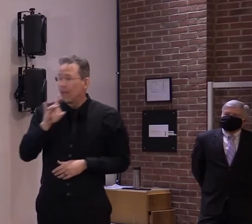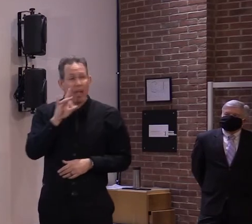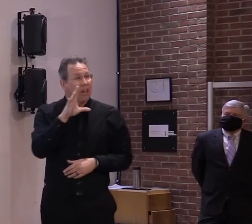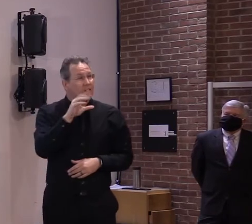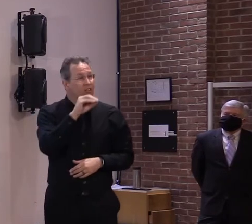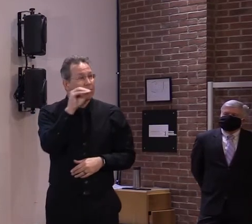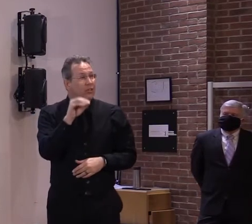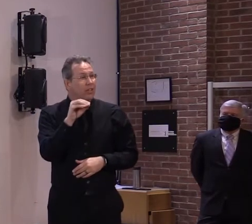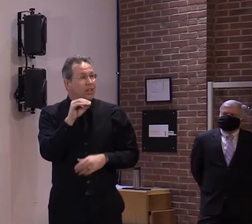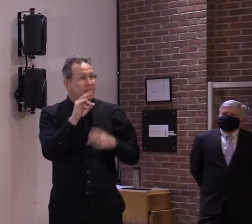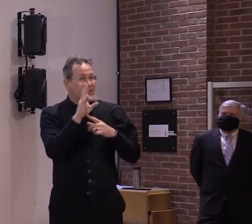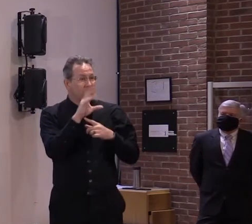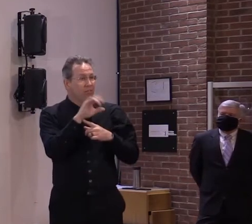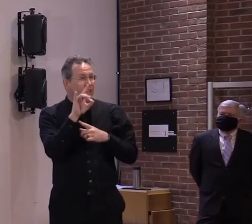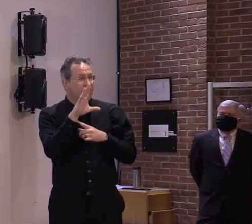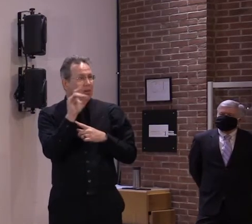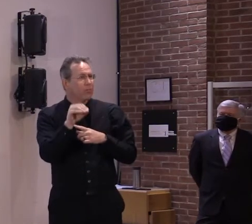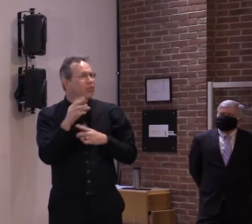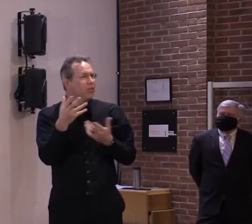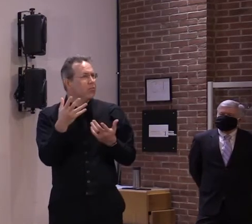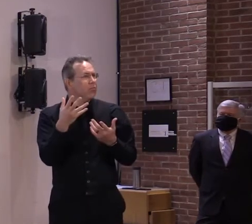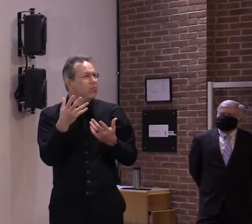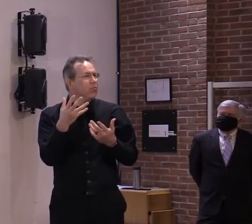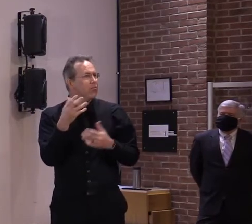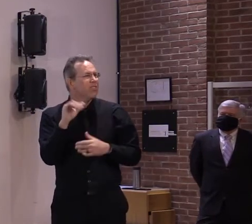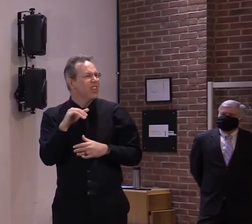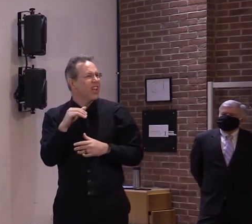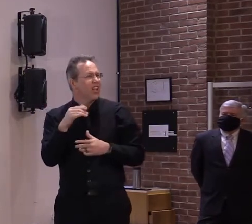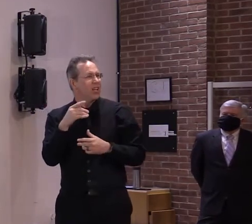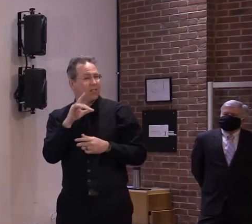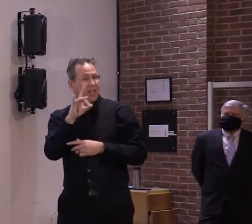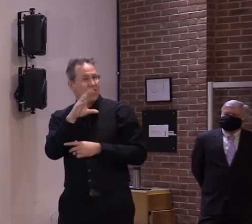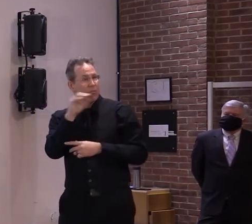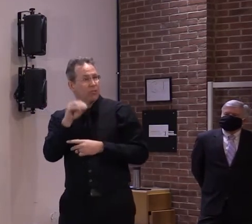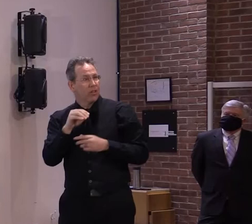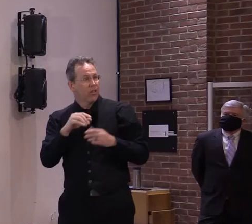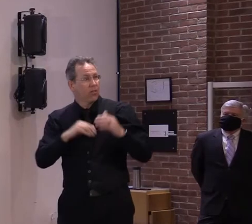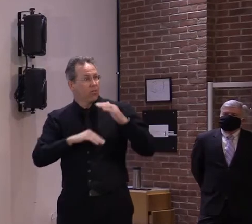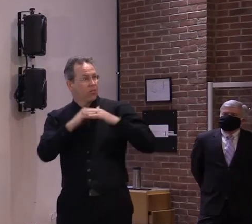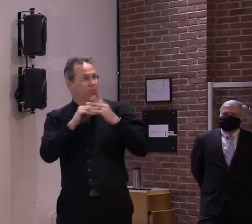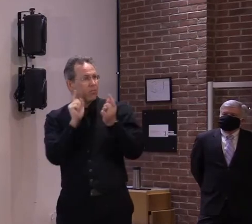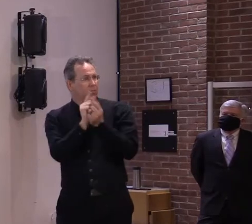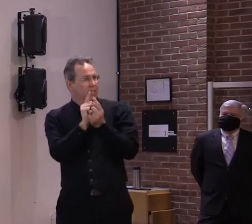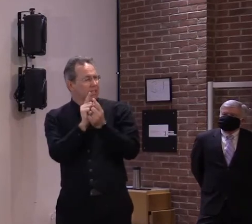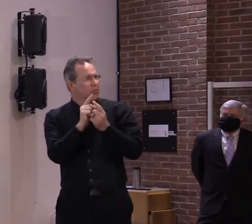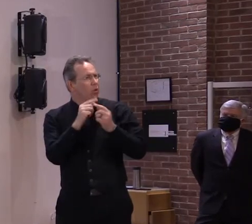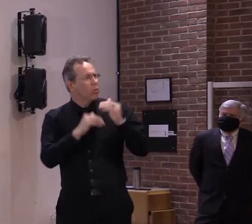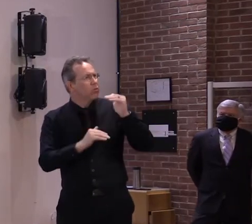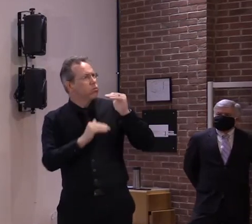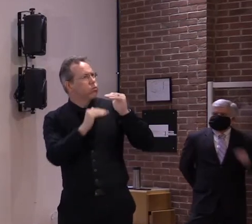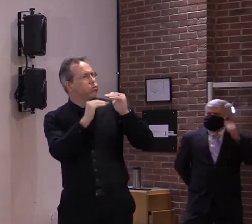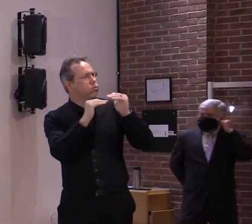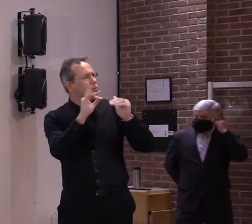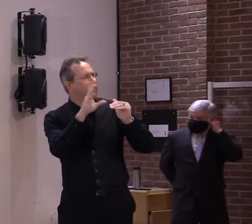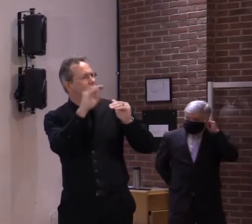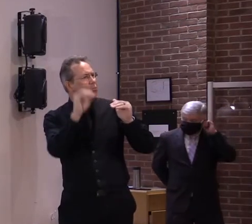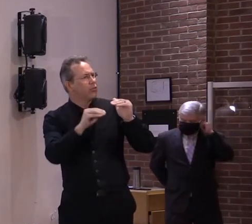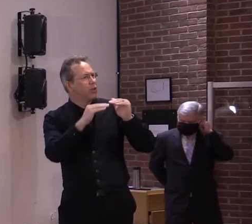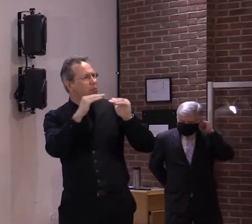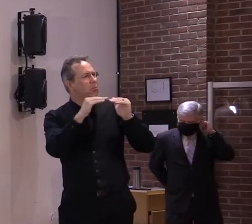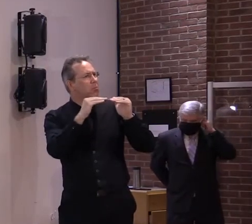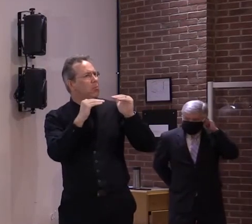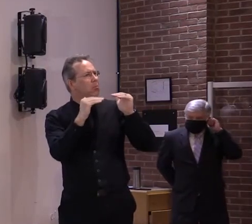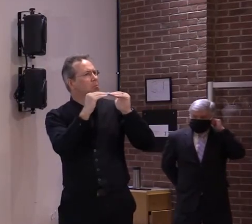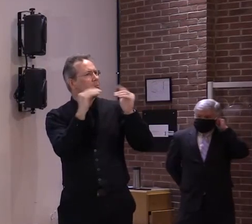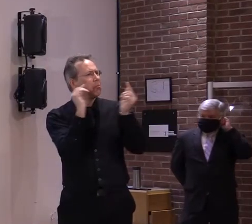16 and over, 60 to 70% of all Vermonters, we're already approaching those levels that we would want to see us approach